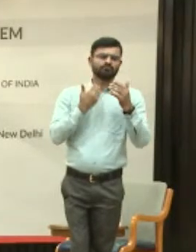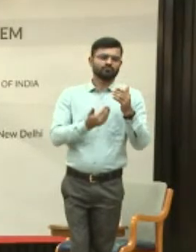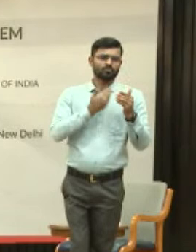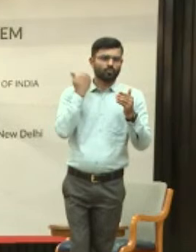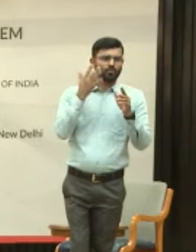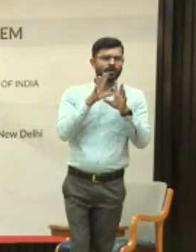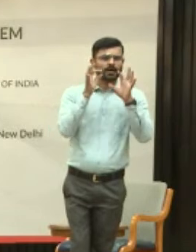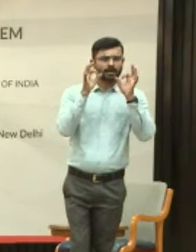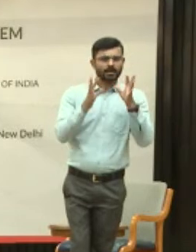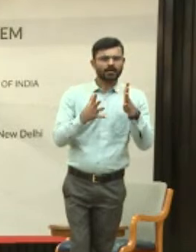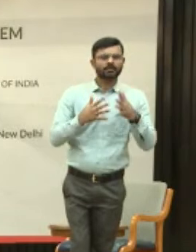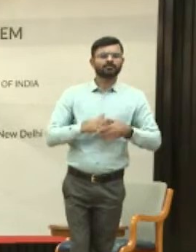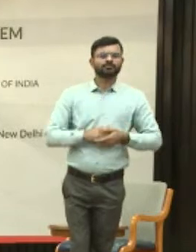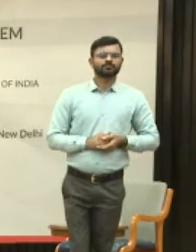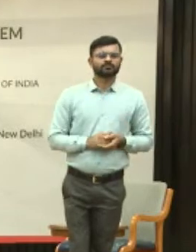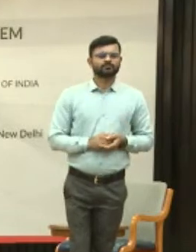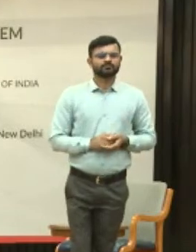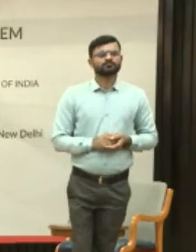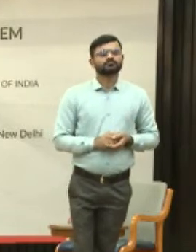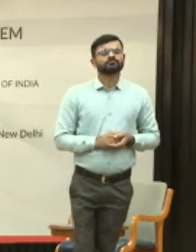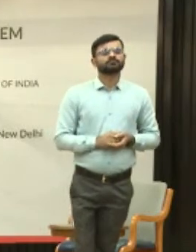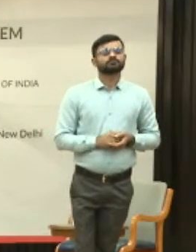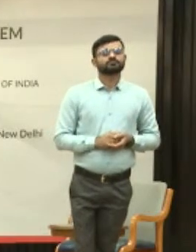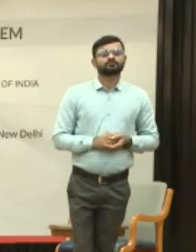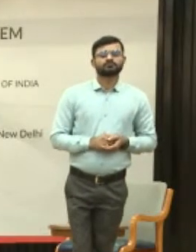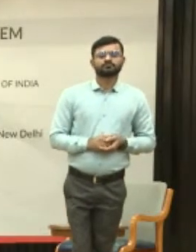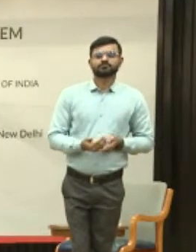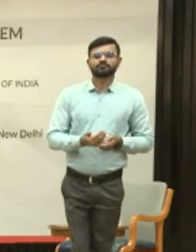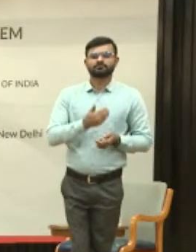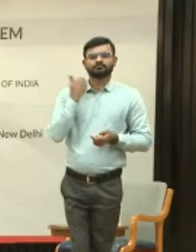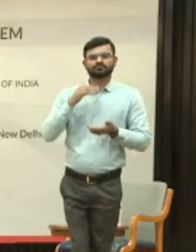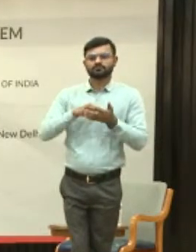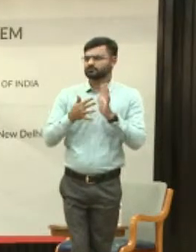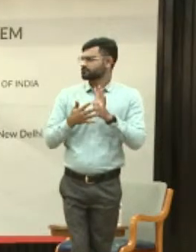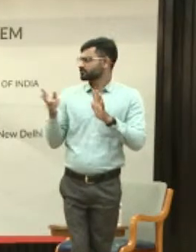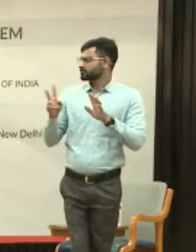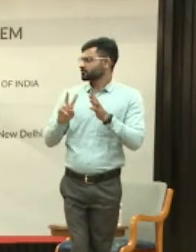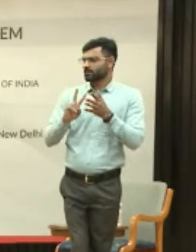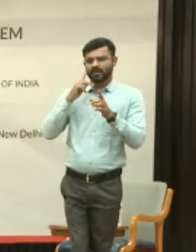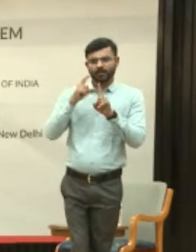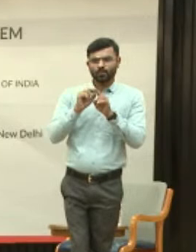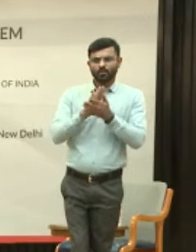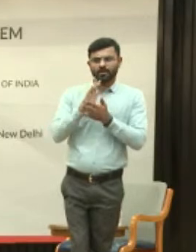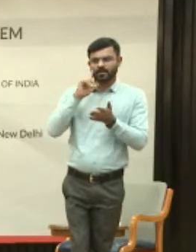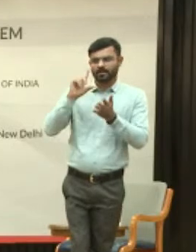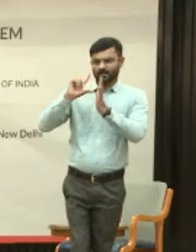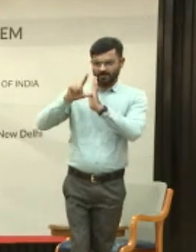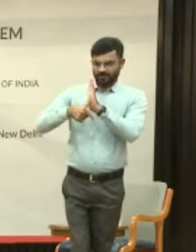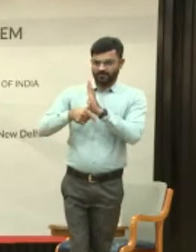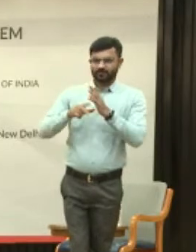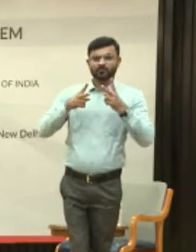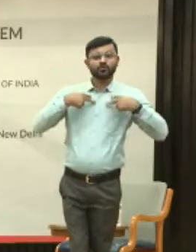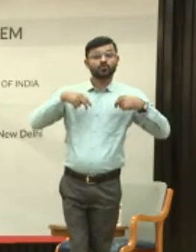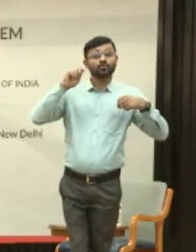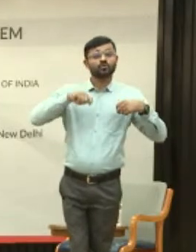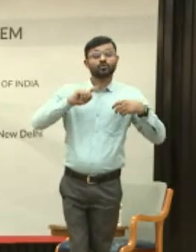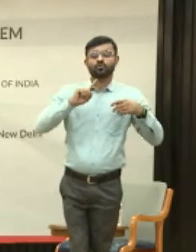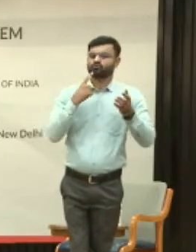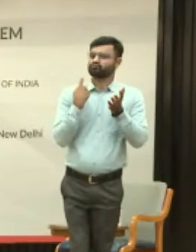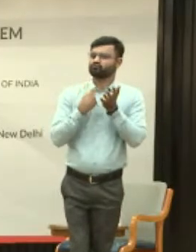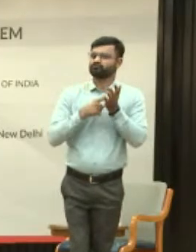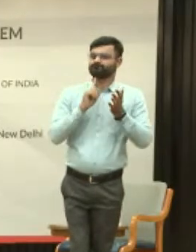exact reference, that boring bit will be done by Vidhi later. Courts have ruled